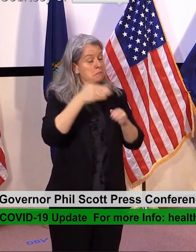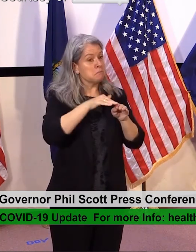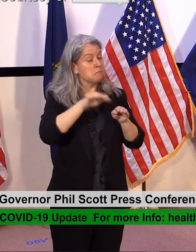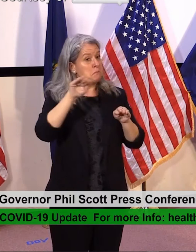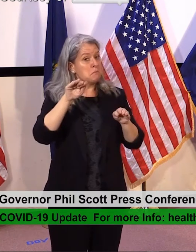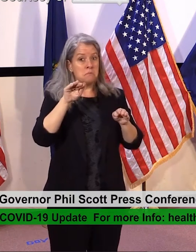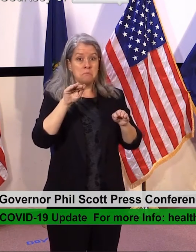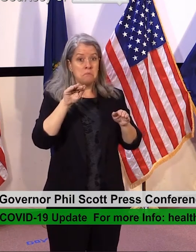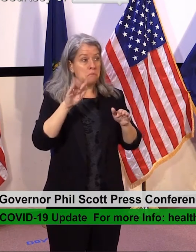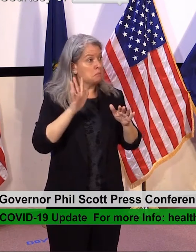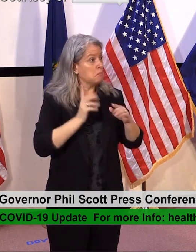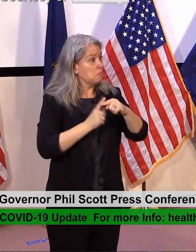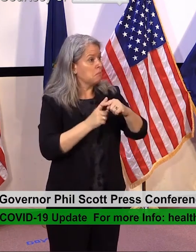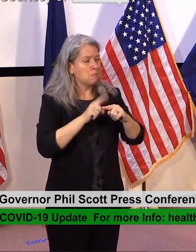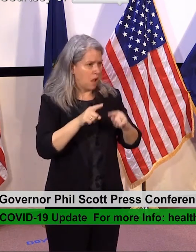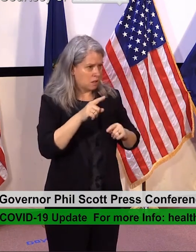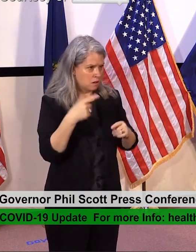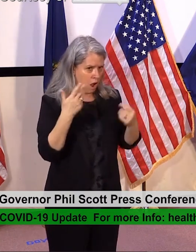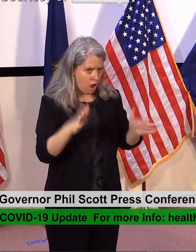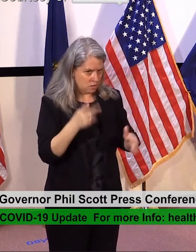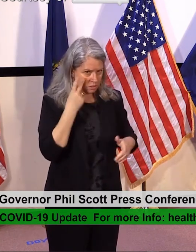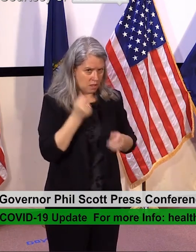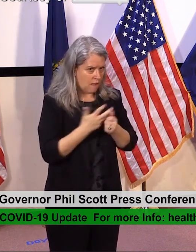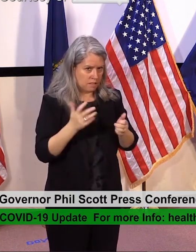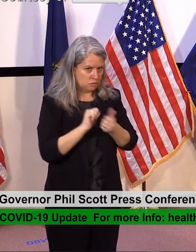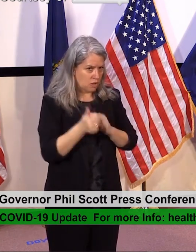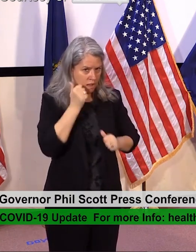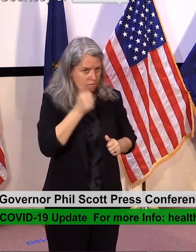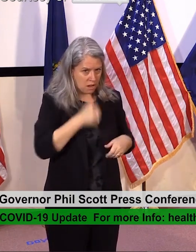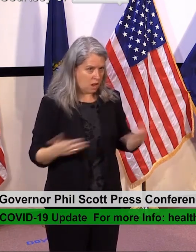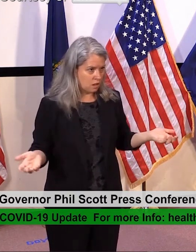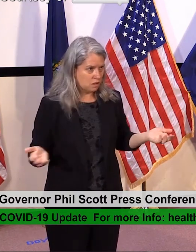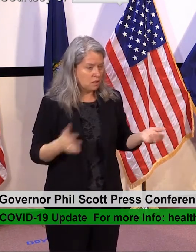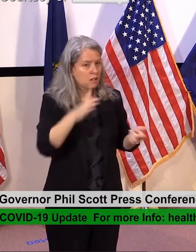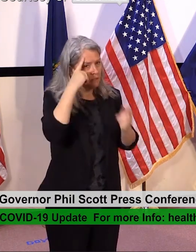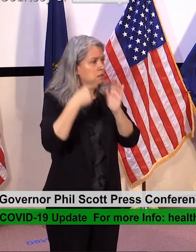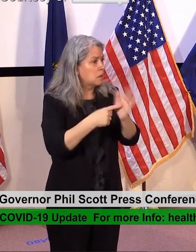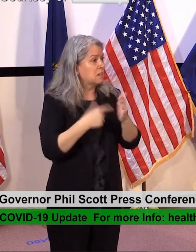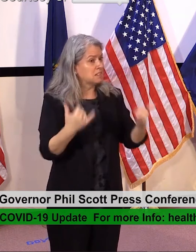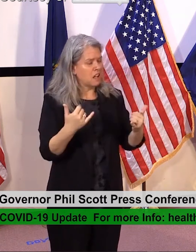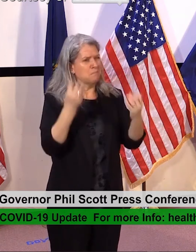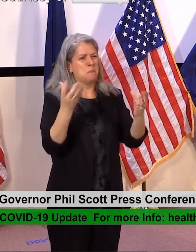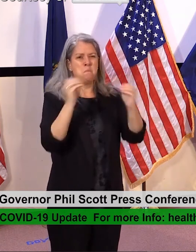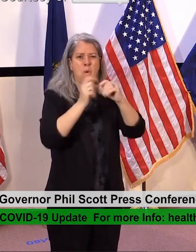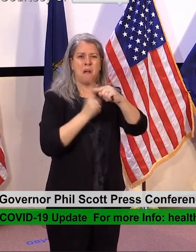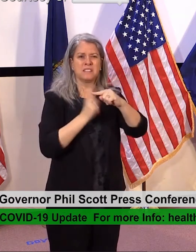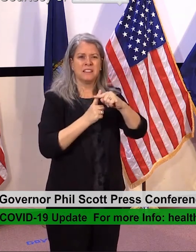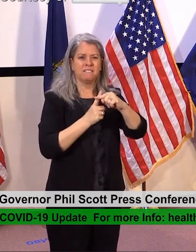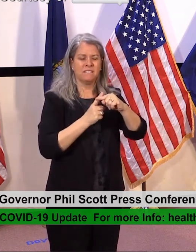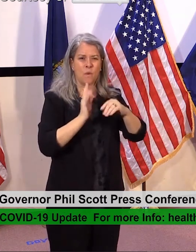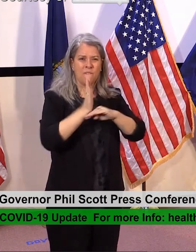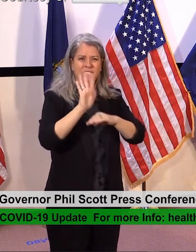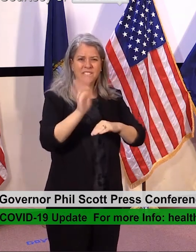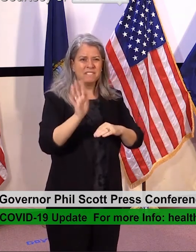this can easily change day to day. For instance, today we saw a significant increase in positive cases,